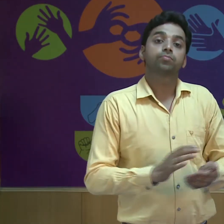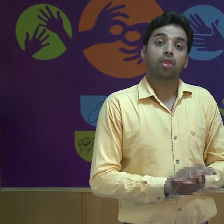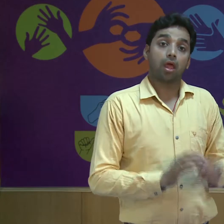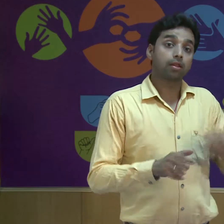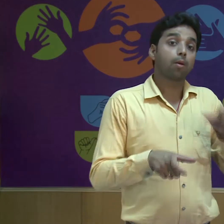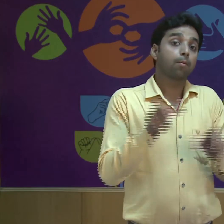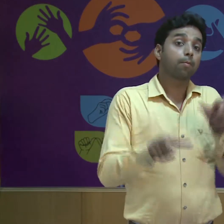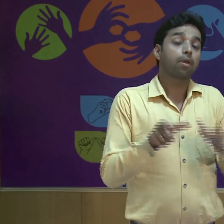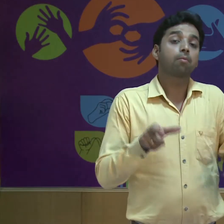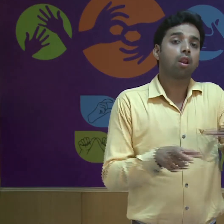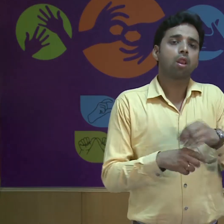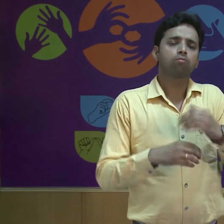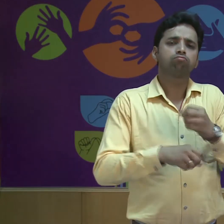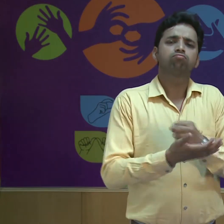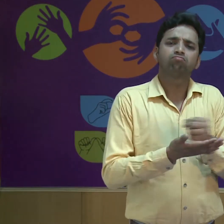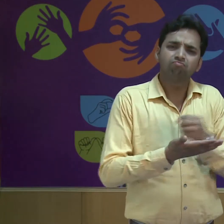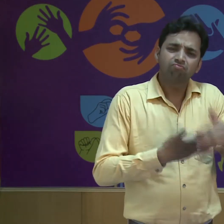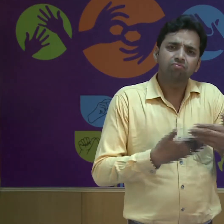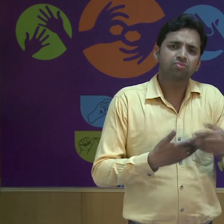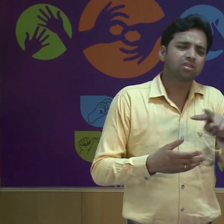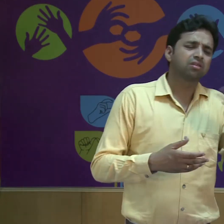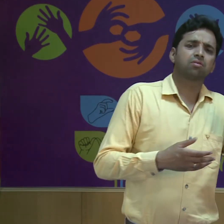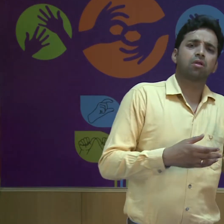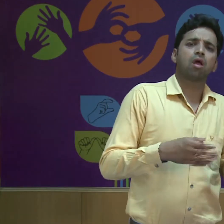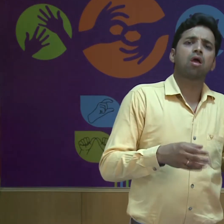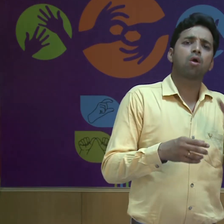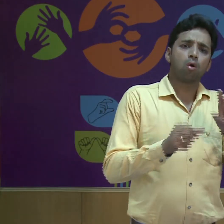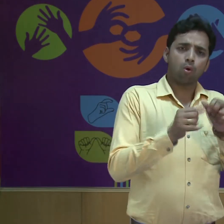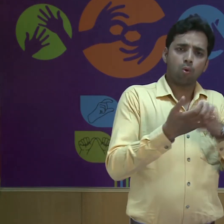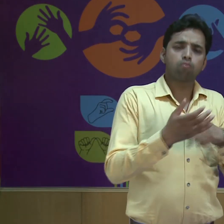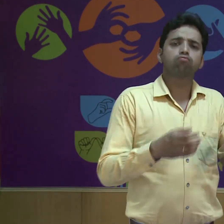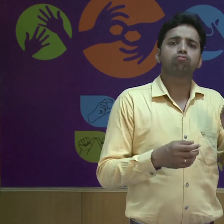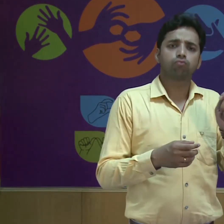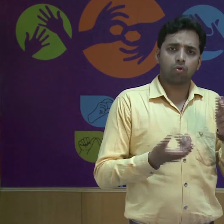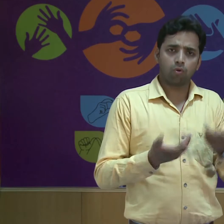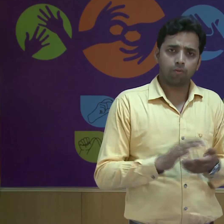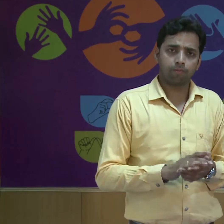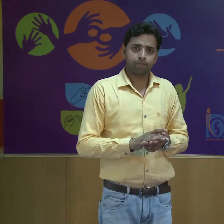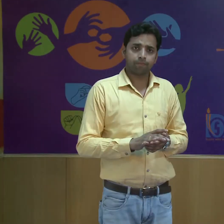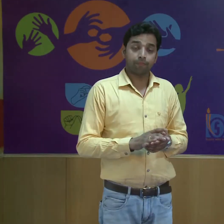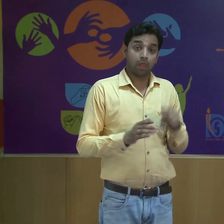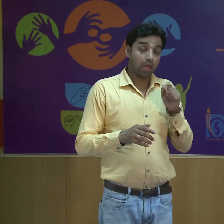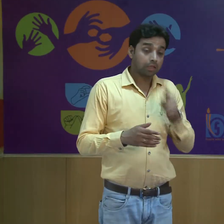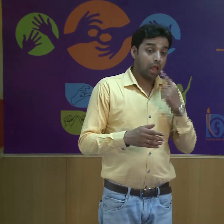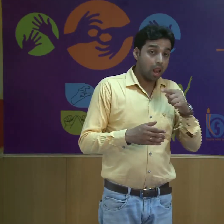the people could not practice any other work except that was allowed to